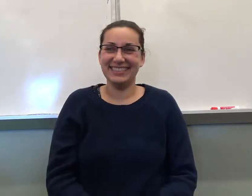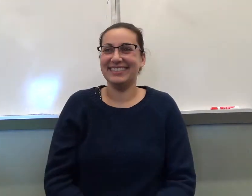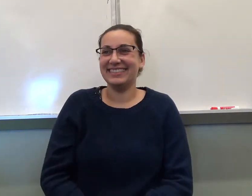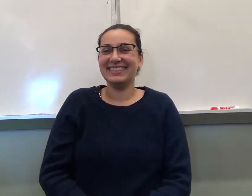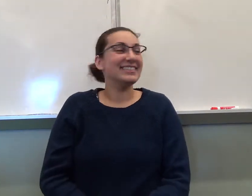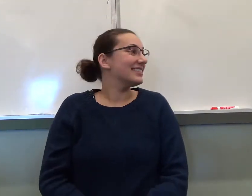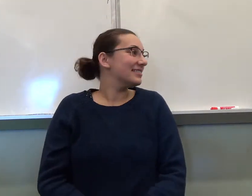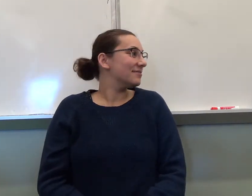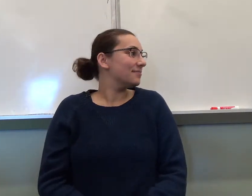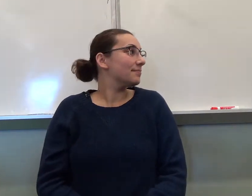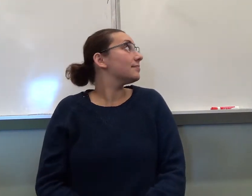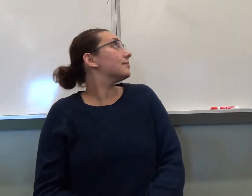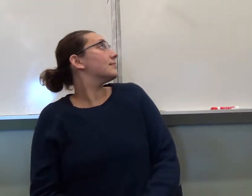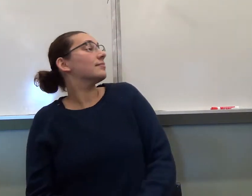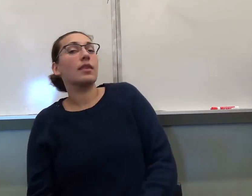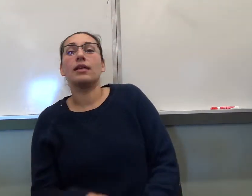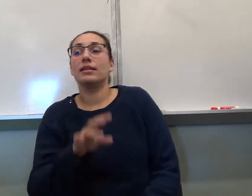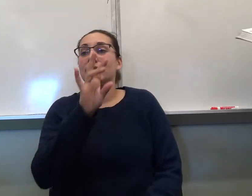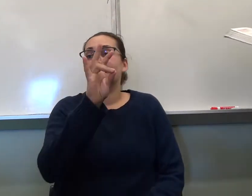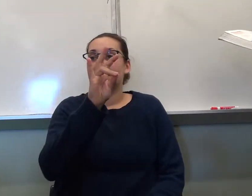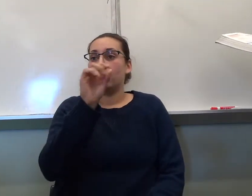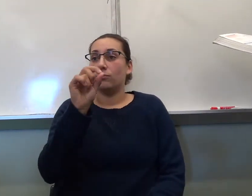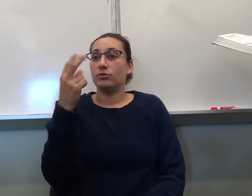And this is 7.2.